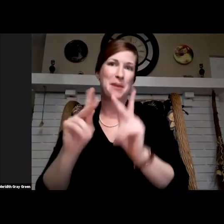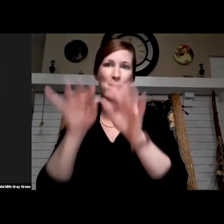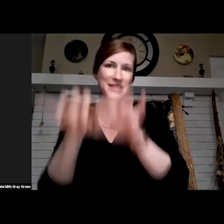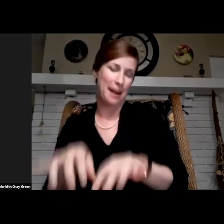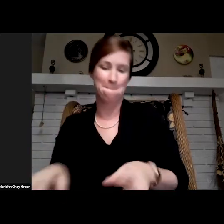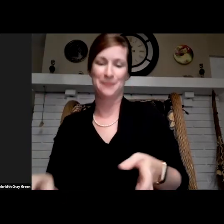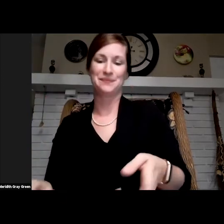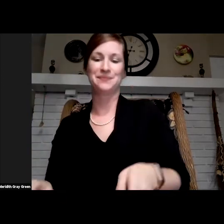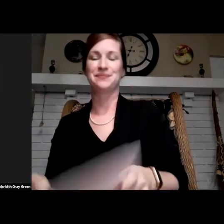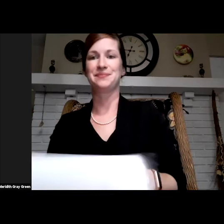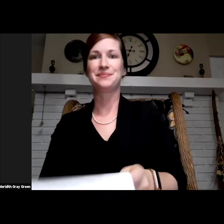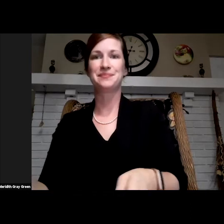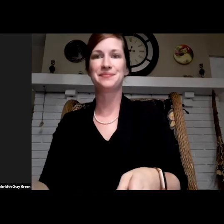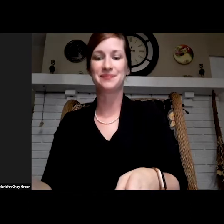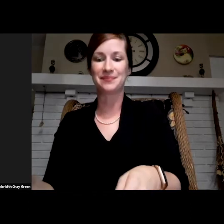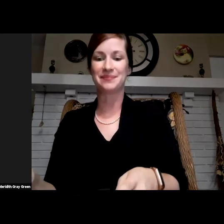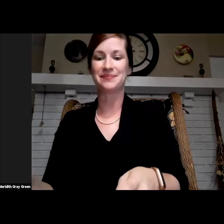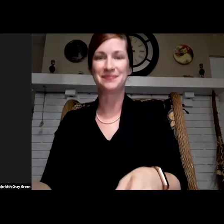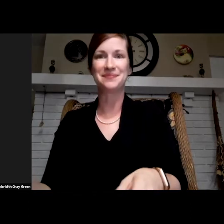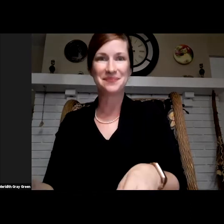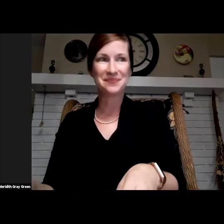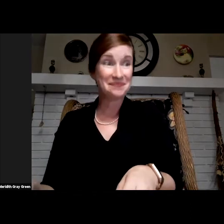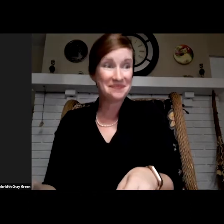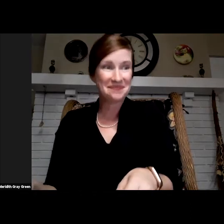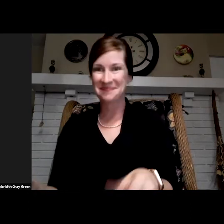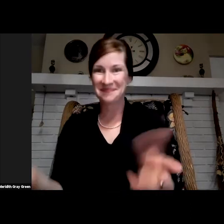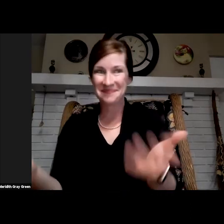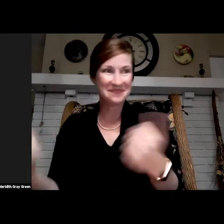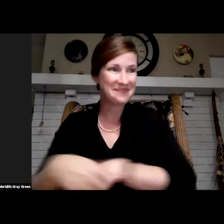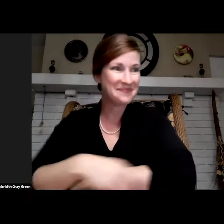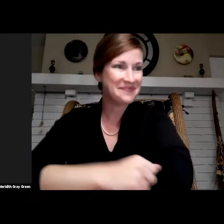And then we can discuss, what people type in, what words they've added.